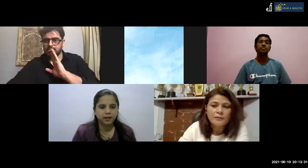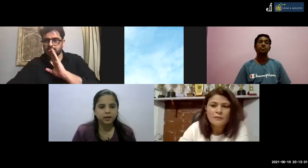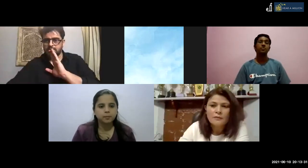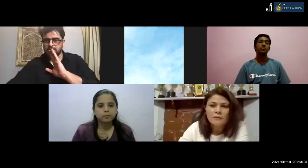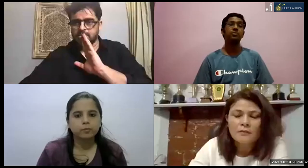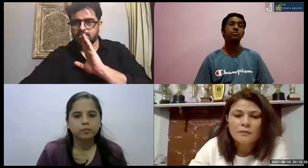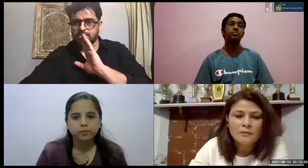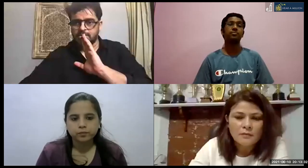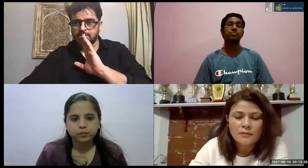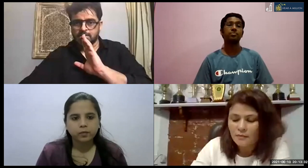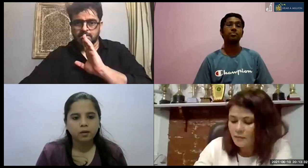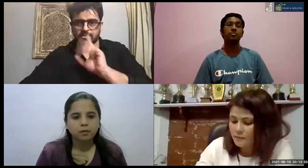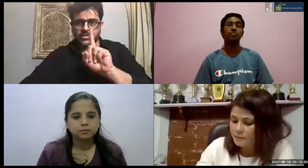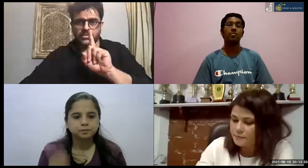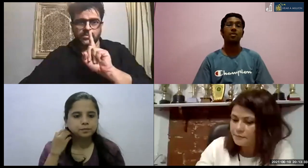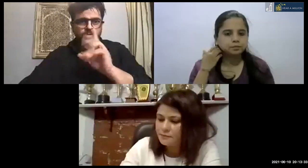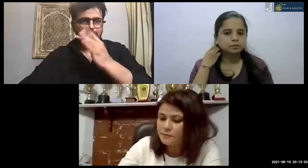Just a second.